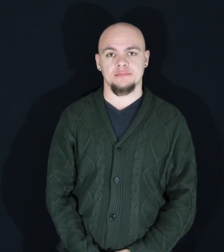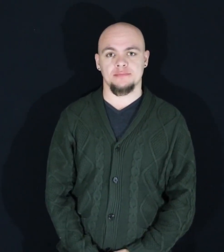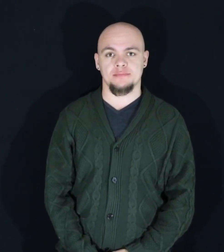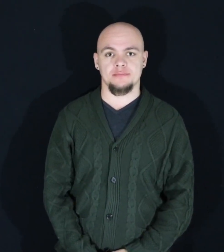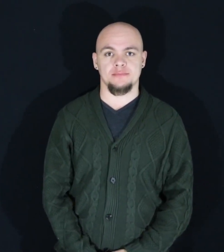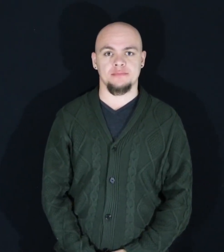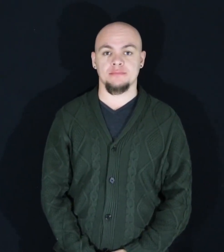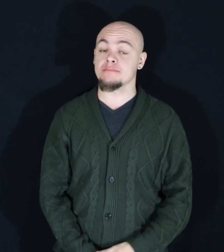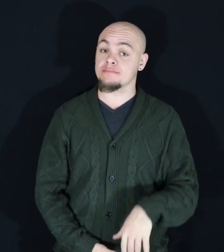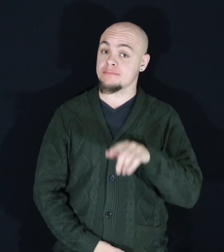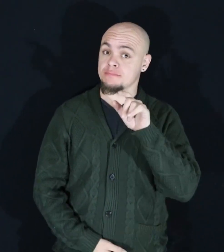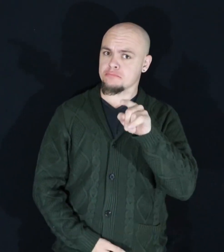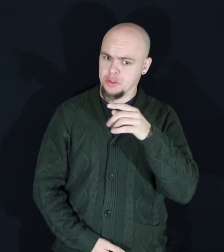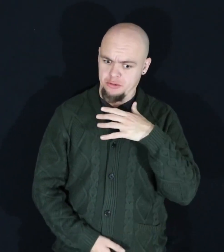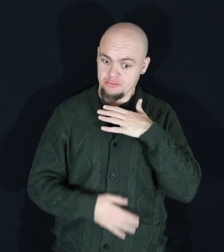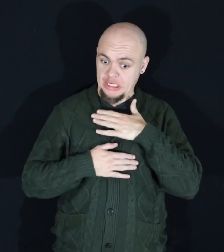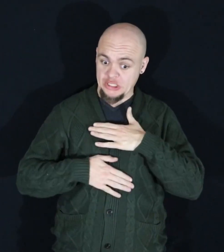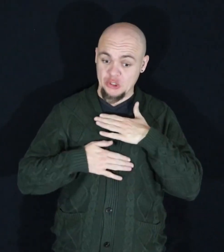Who here likes to suffer?